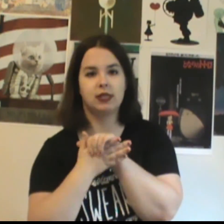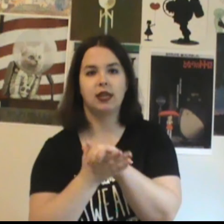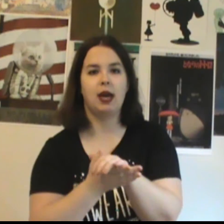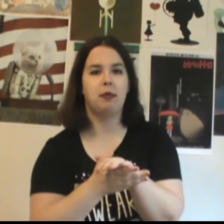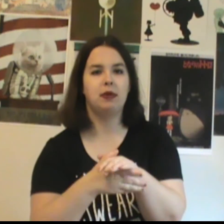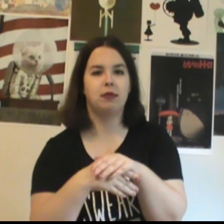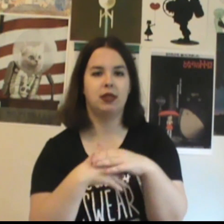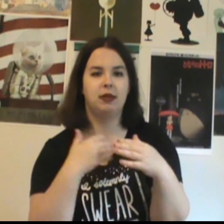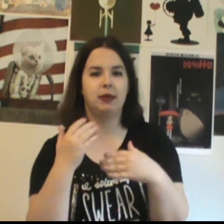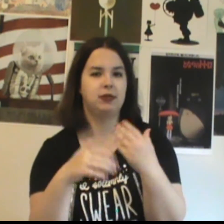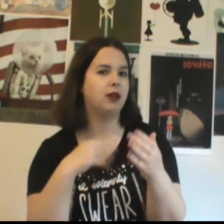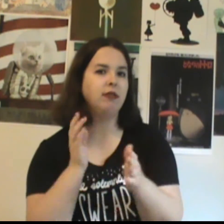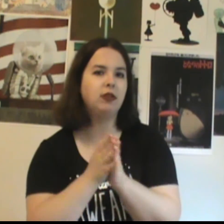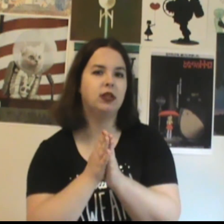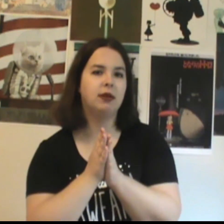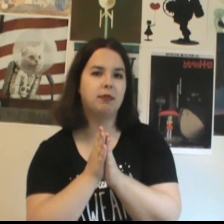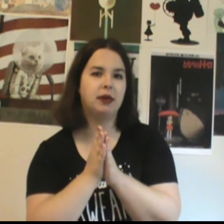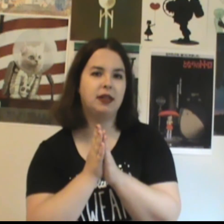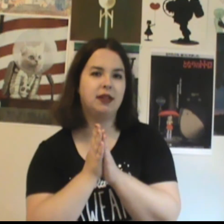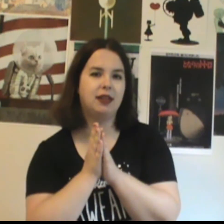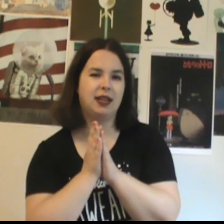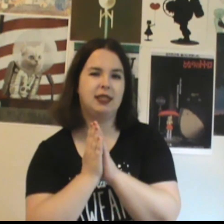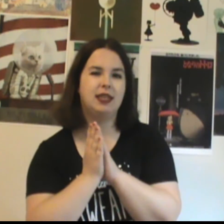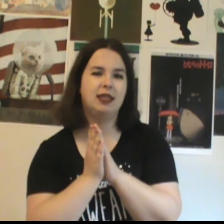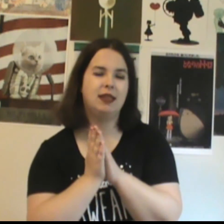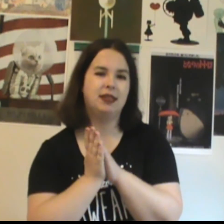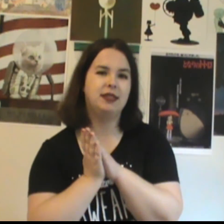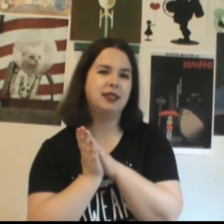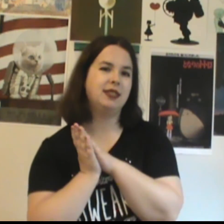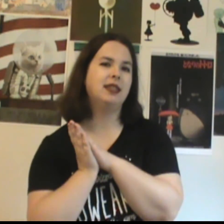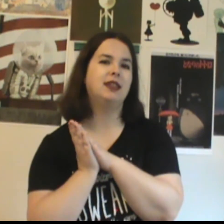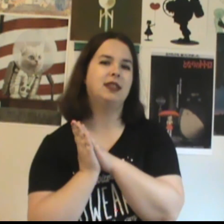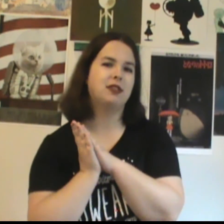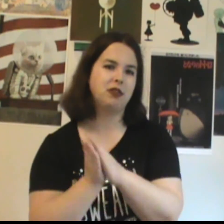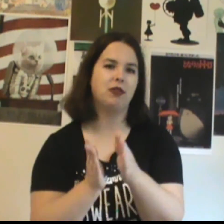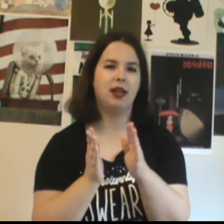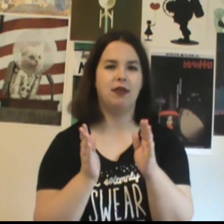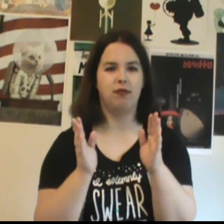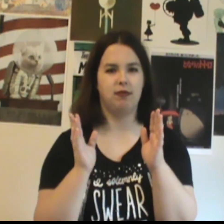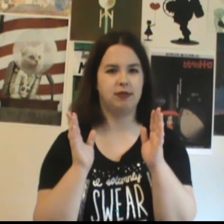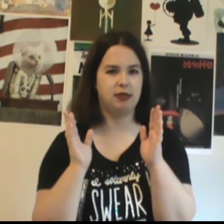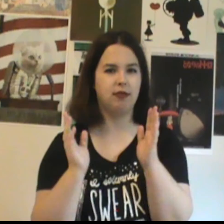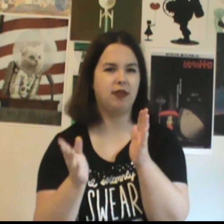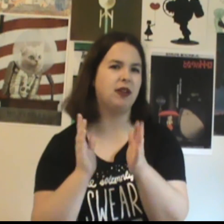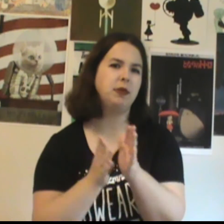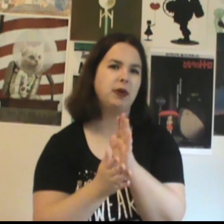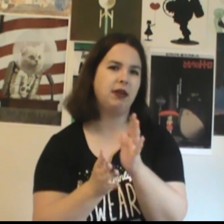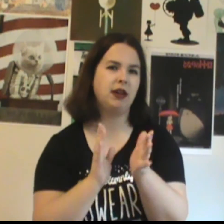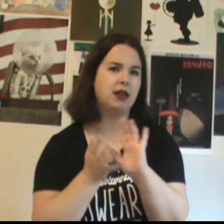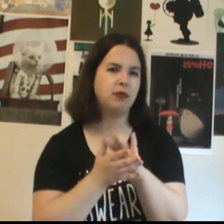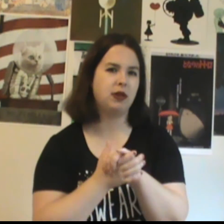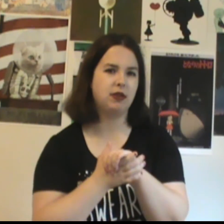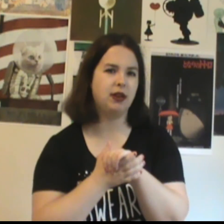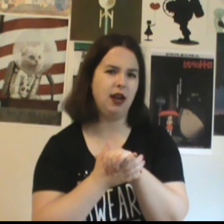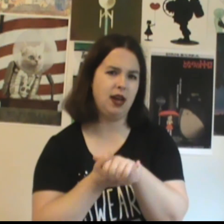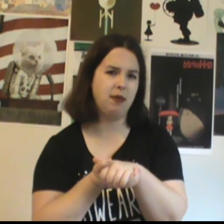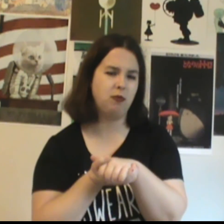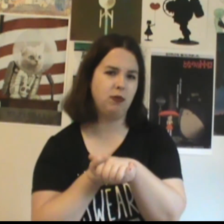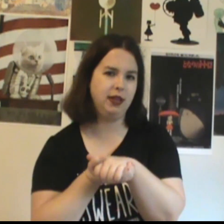going to happen with the mystery unfolding. But like I said, this is a show that I'm still very wary on whether or not I'm willing